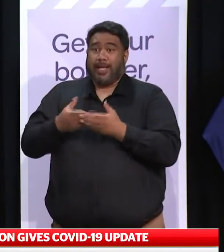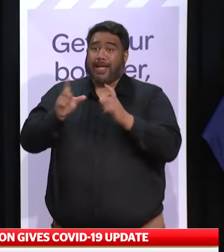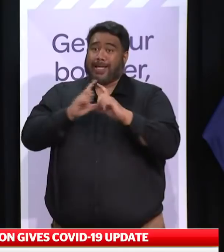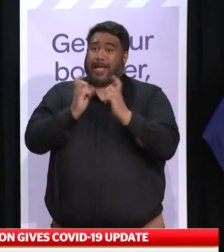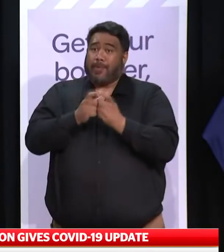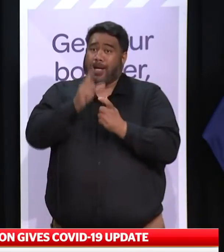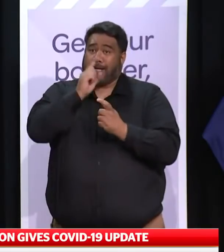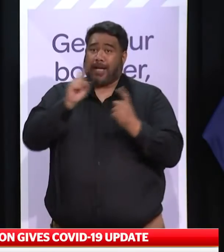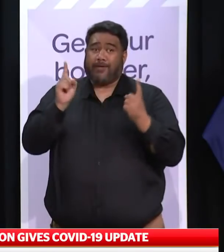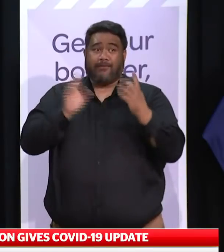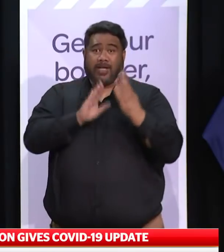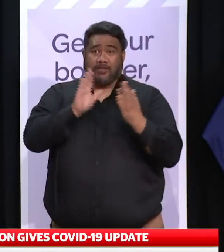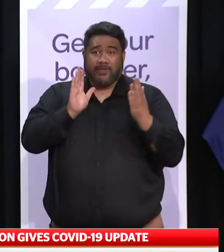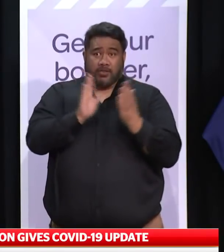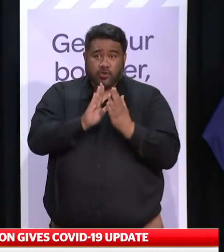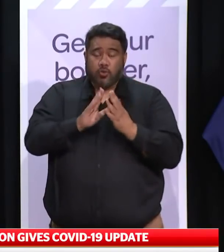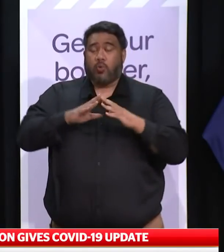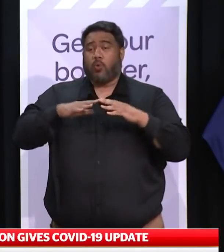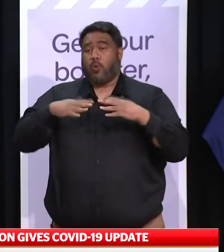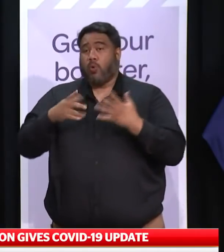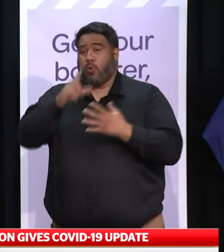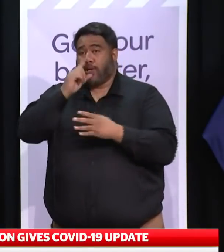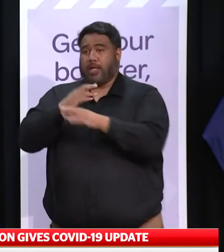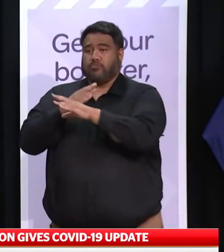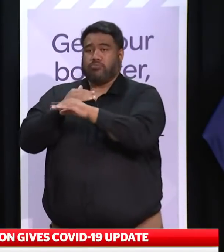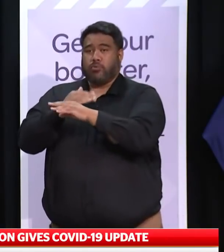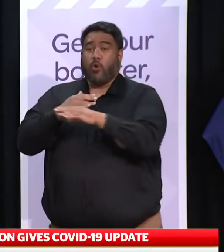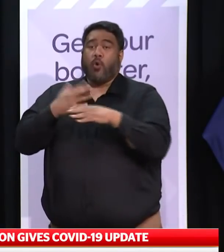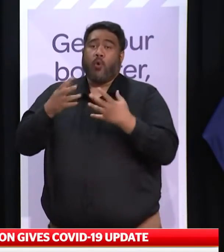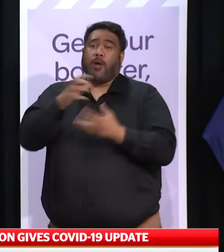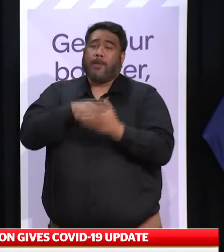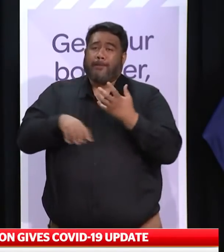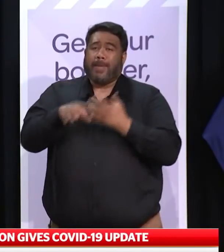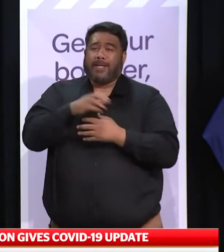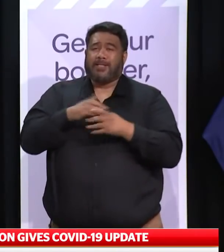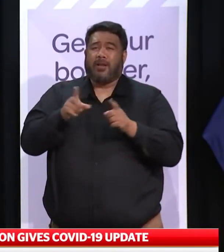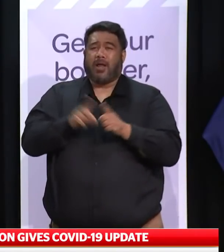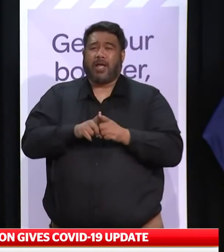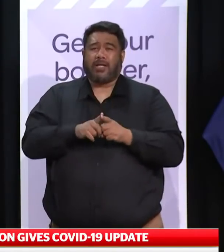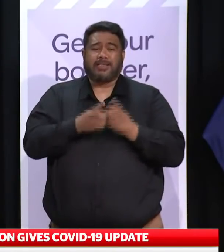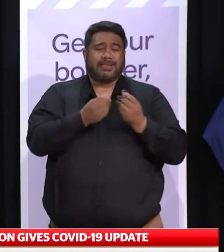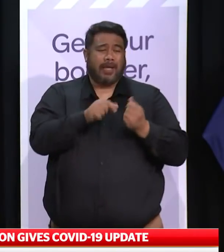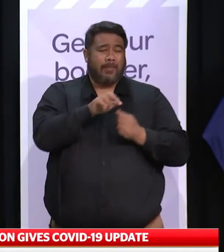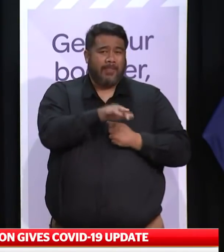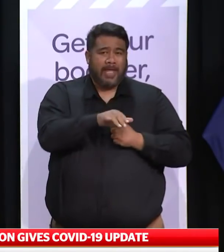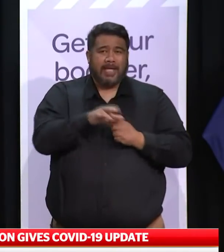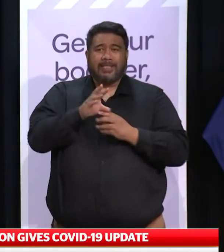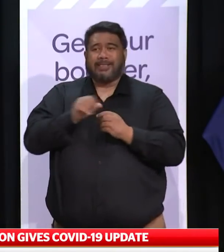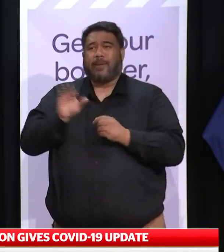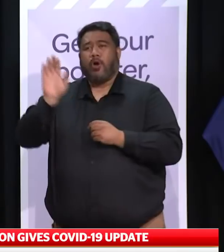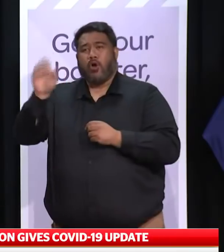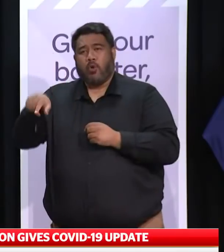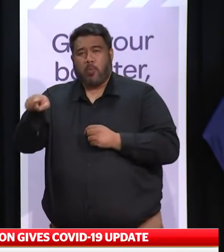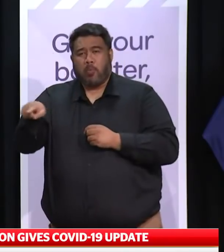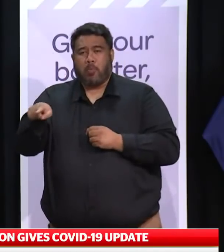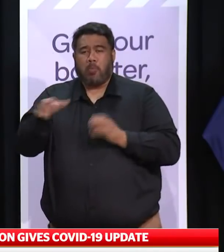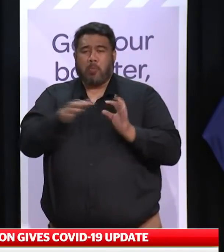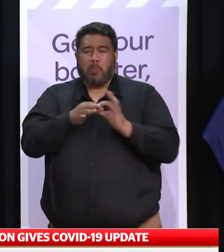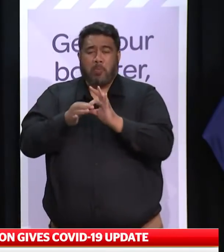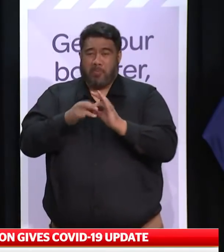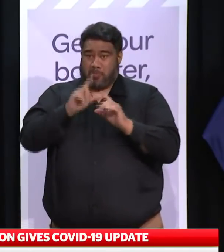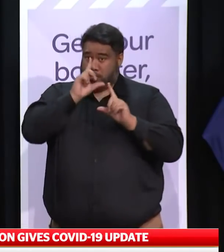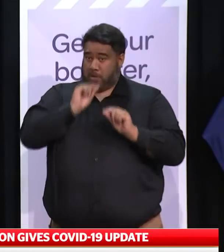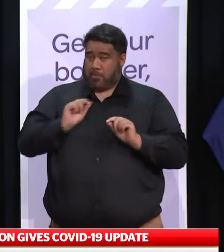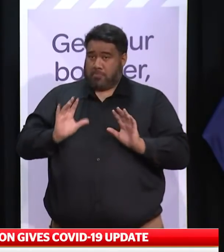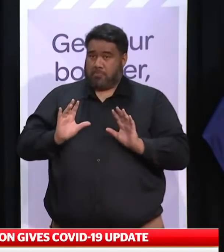virtual forms to be able to meet, and hybrids where some people are in a room and some people coming in on Zoom. So